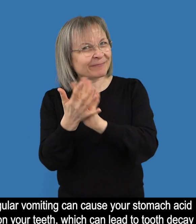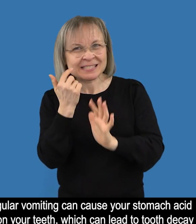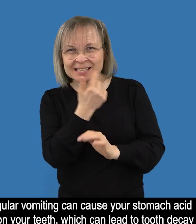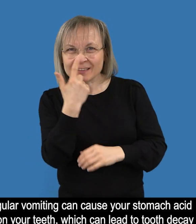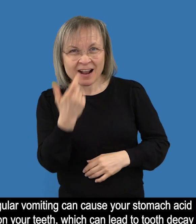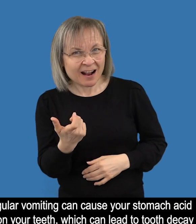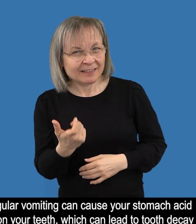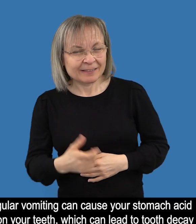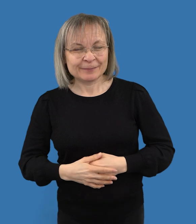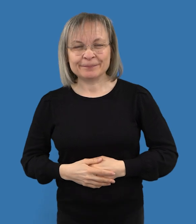decay.